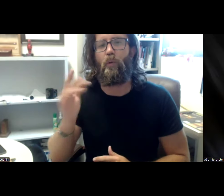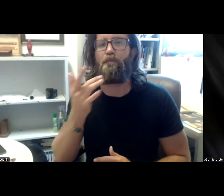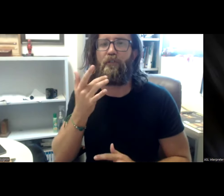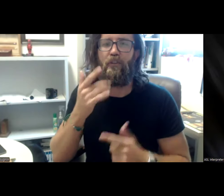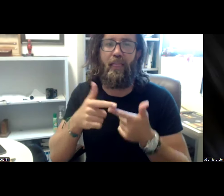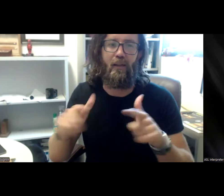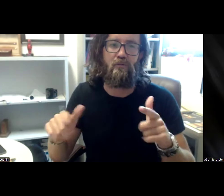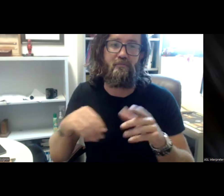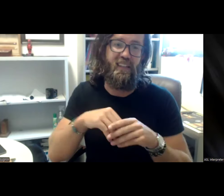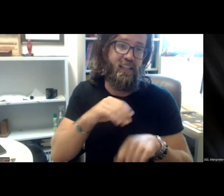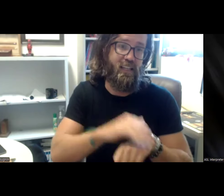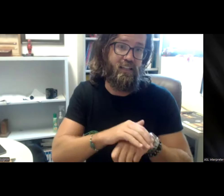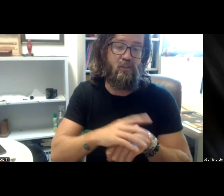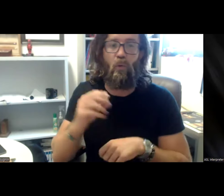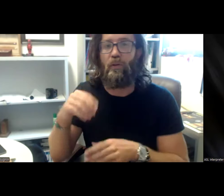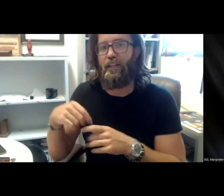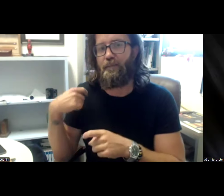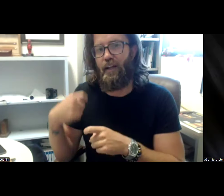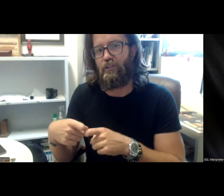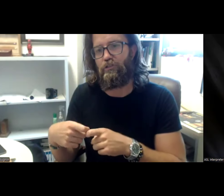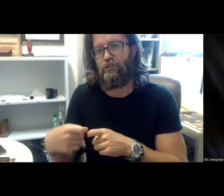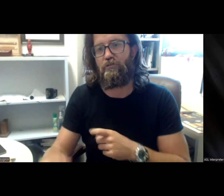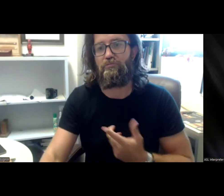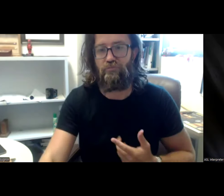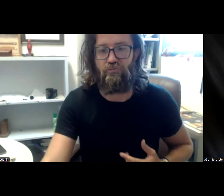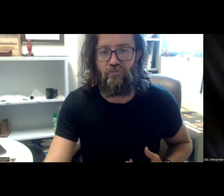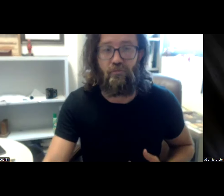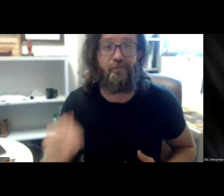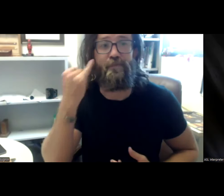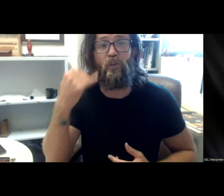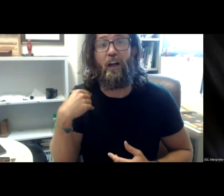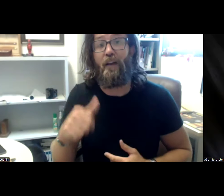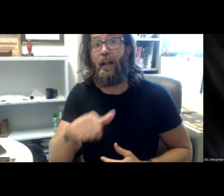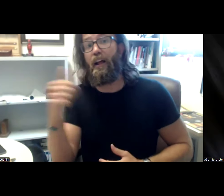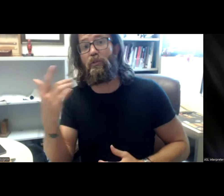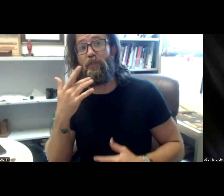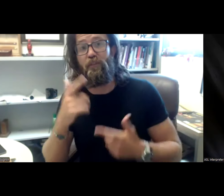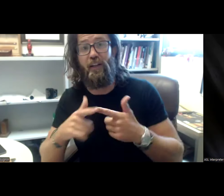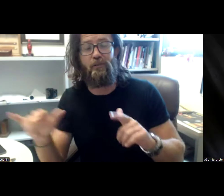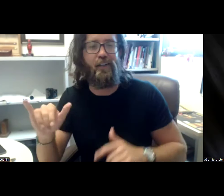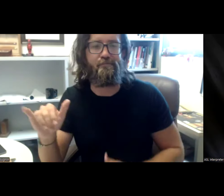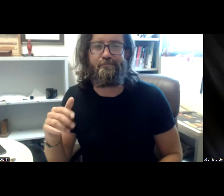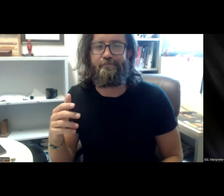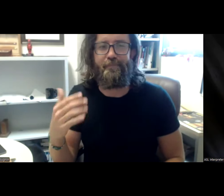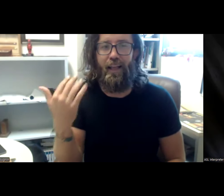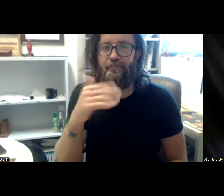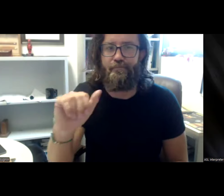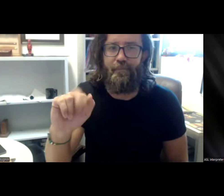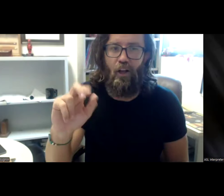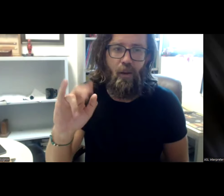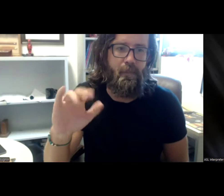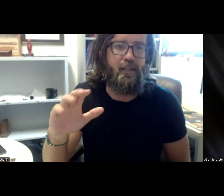until you feel satisfied, and then you can watch it. You can see if it's in your preferred language, English or